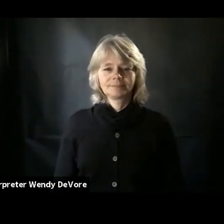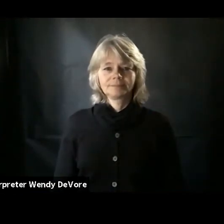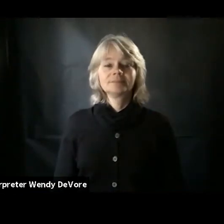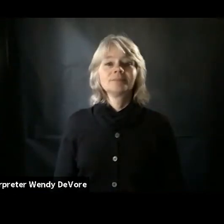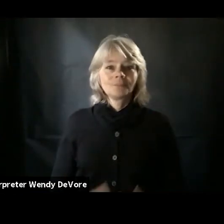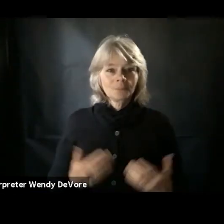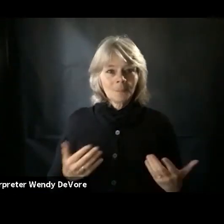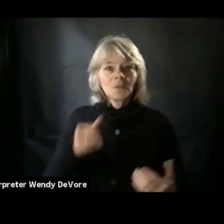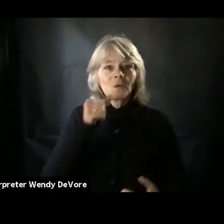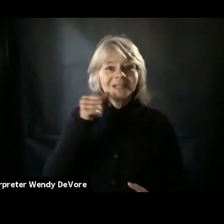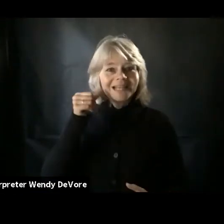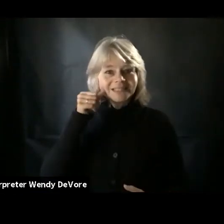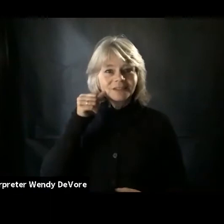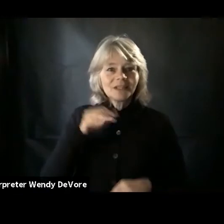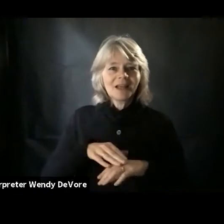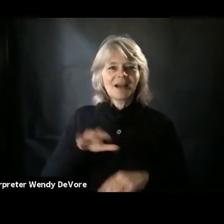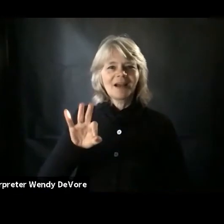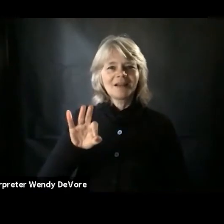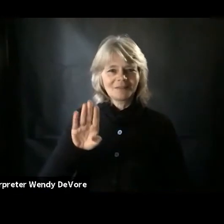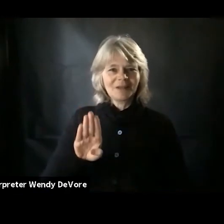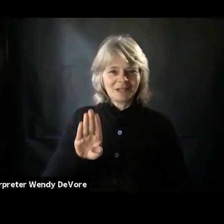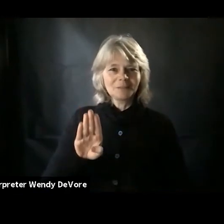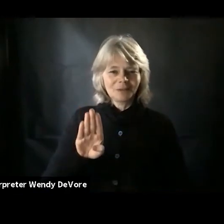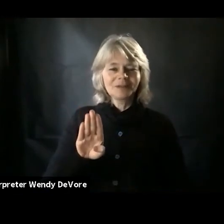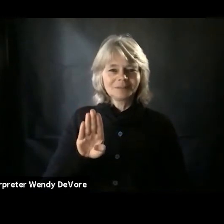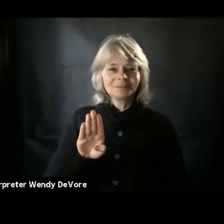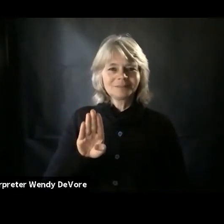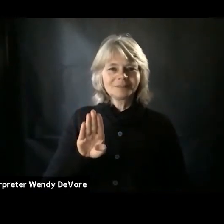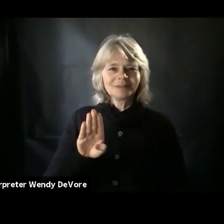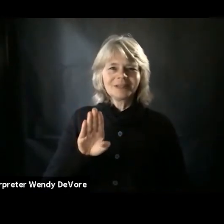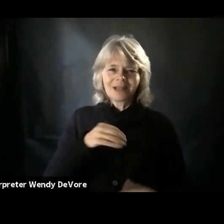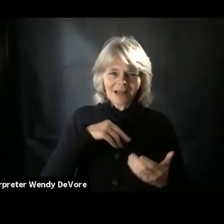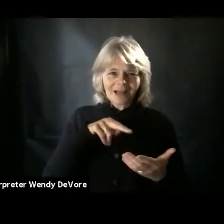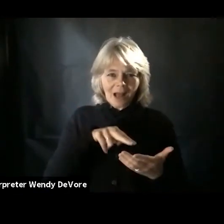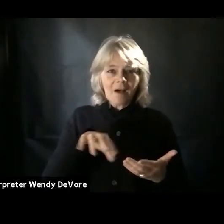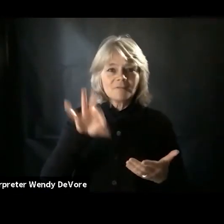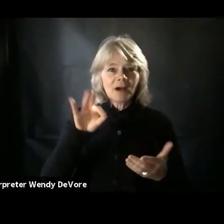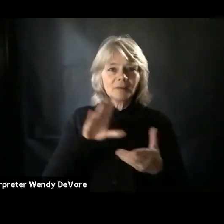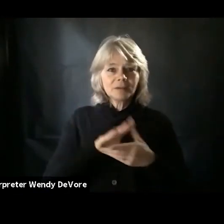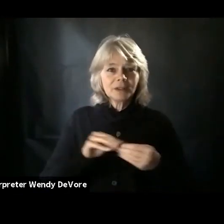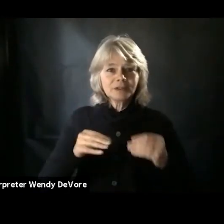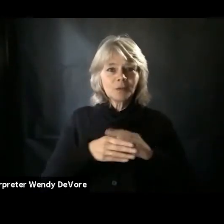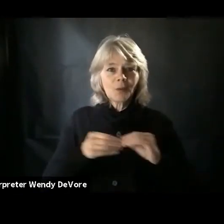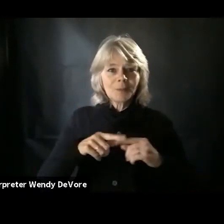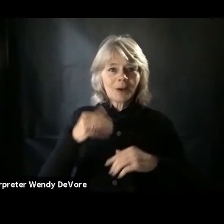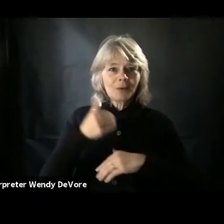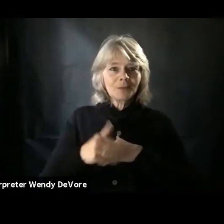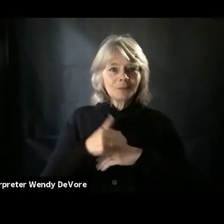Yesterday on Facebook, as it happens, I found a story from a Bread of Life